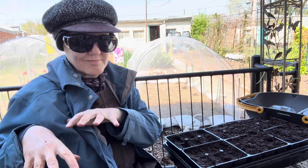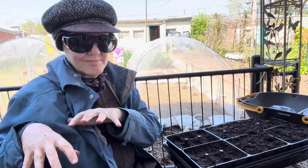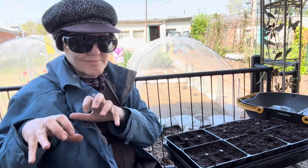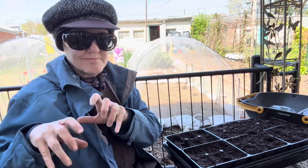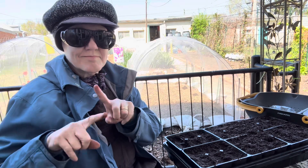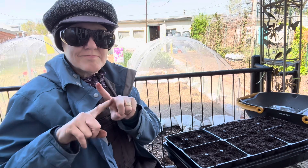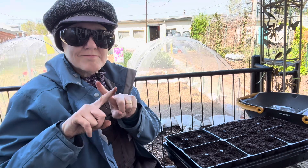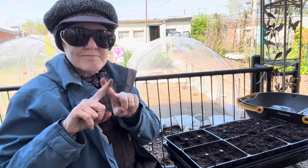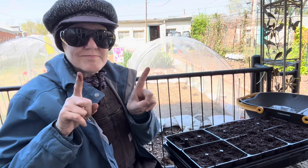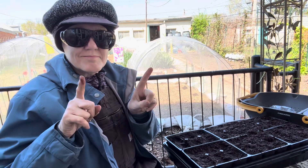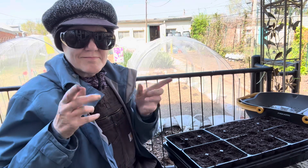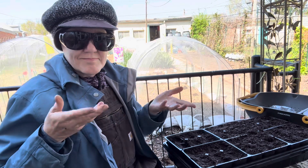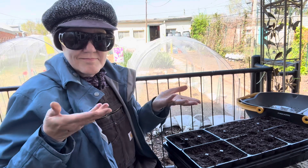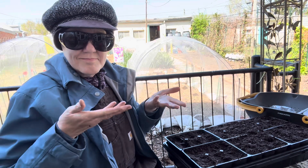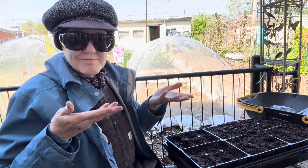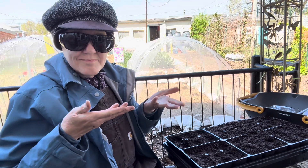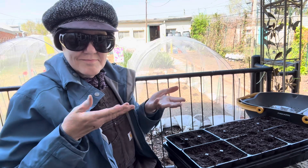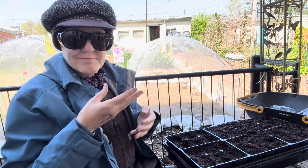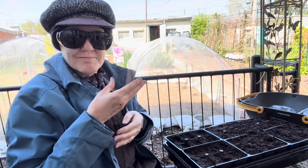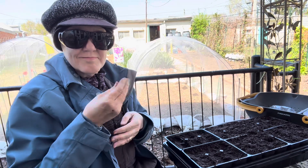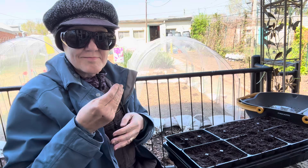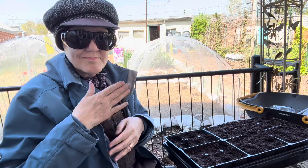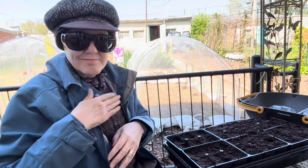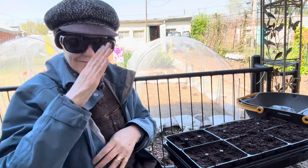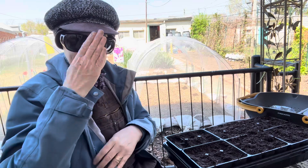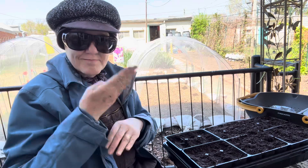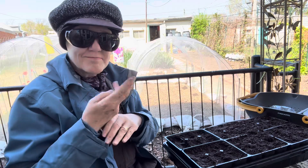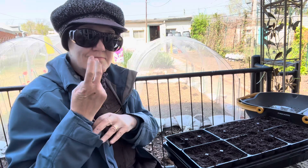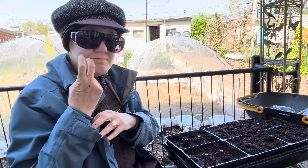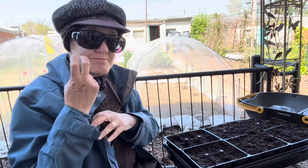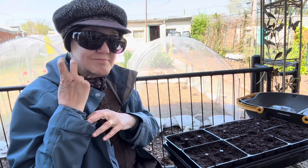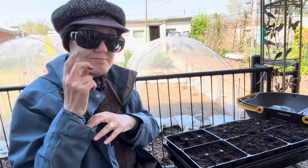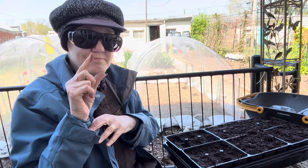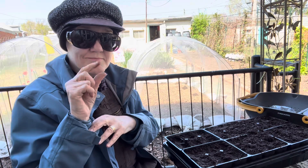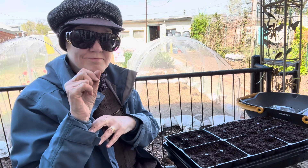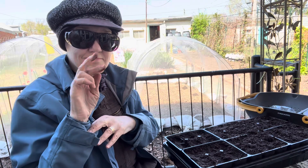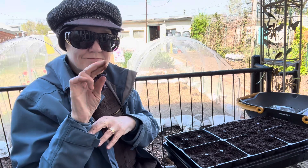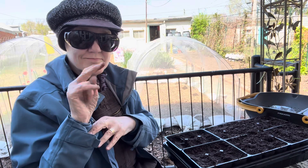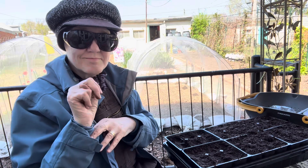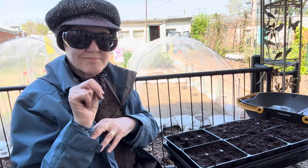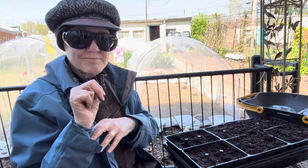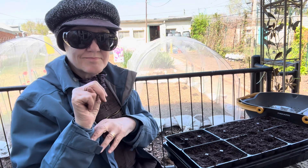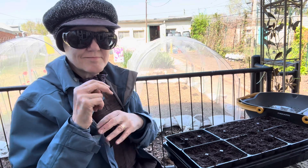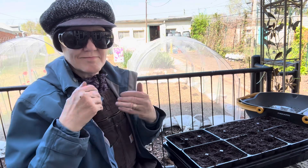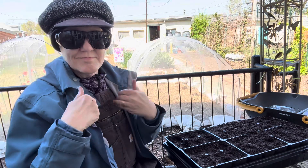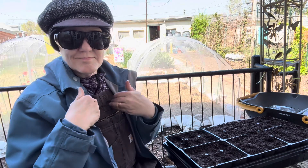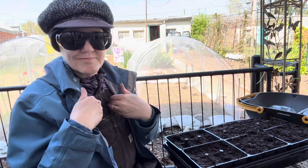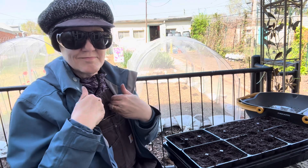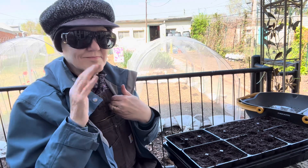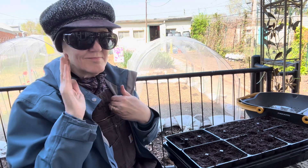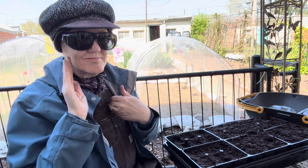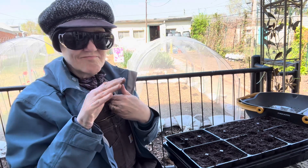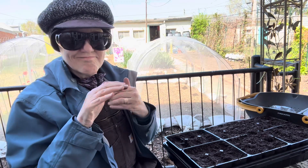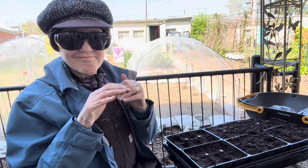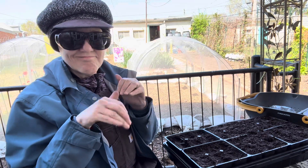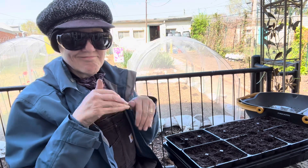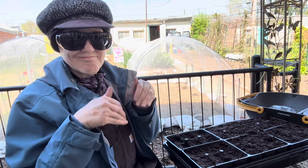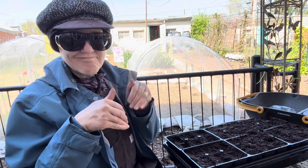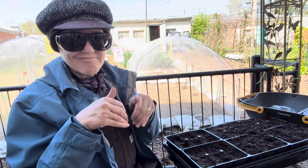frost. But here in this garden and in my son's memorial garden, animals would dig them up and birds would